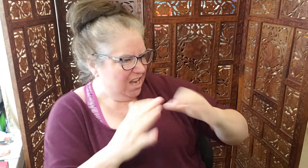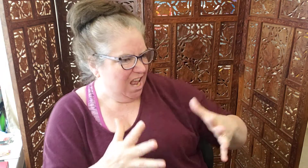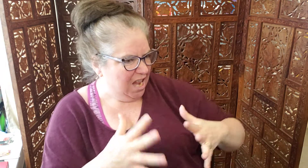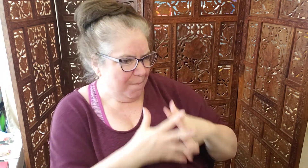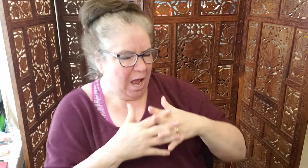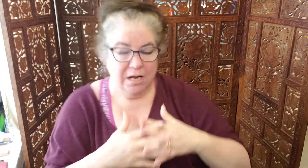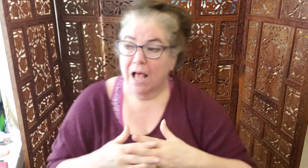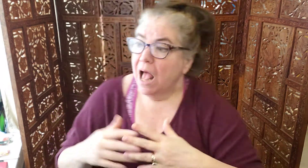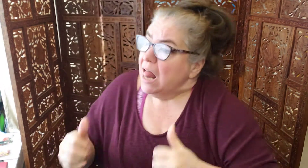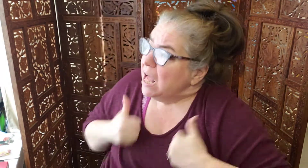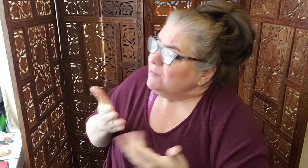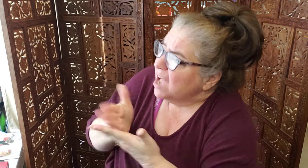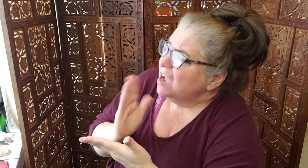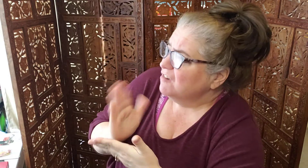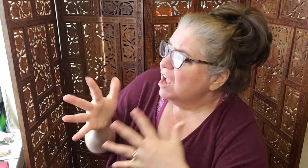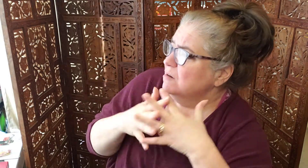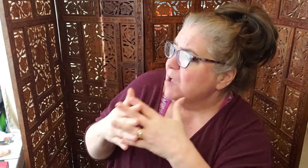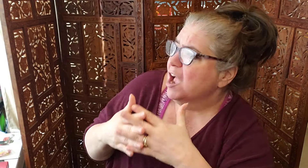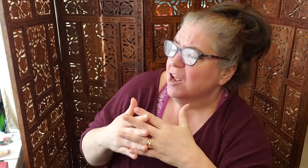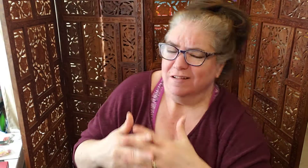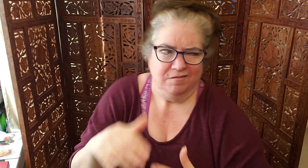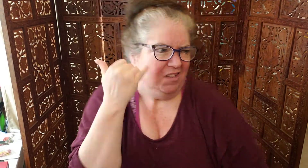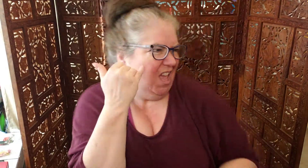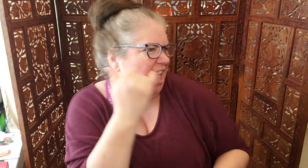is alright in America if you're all white in